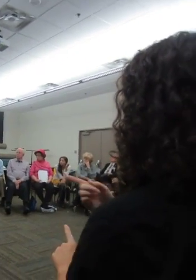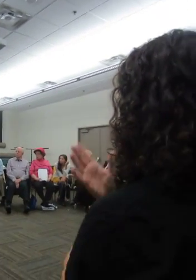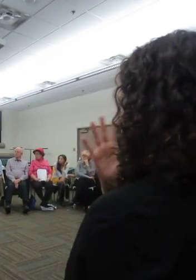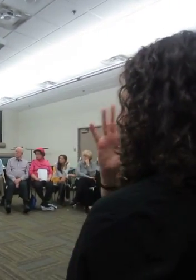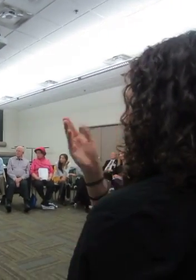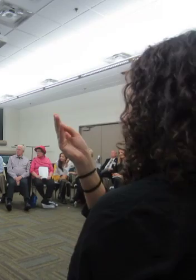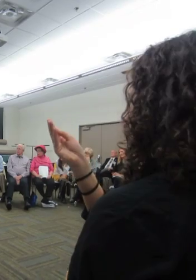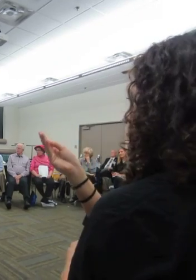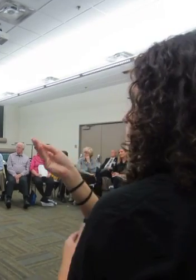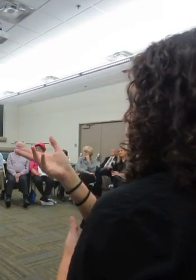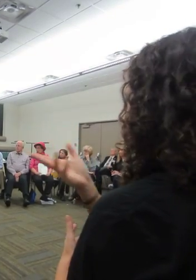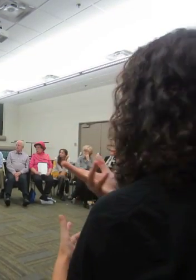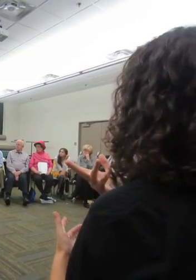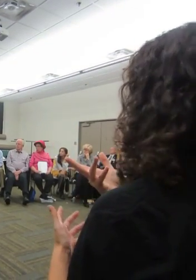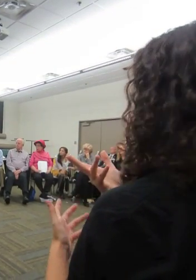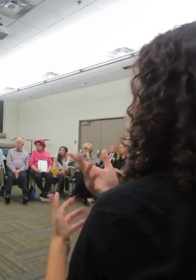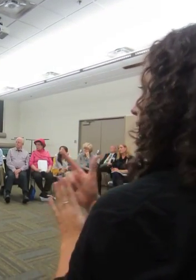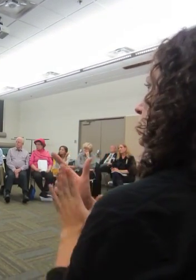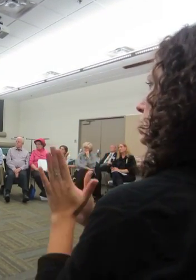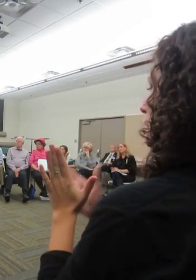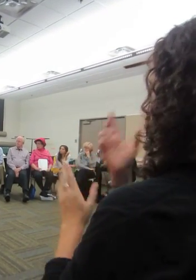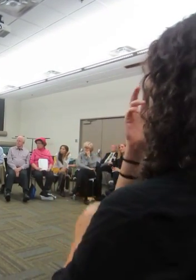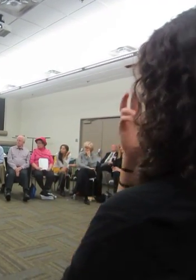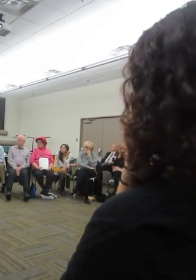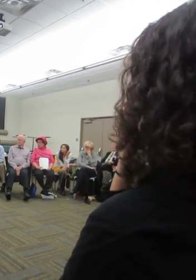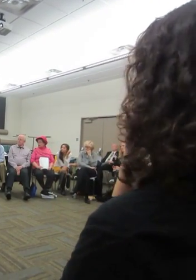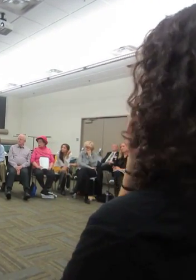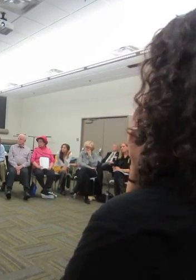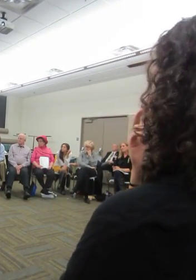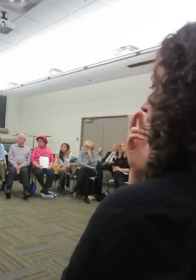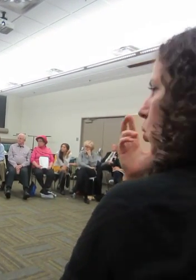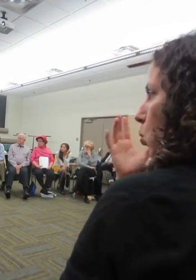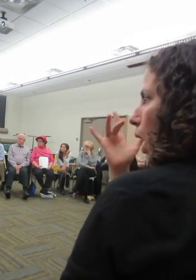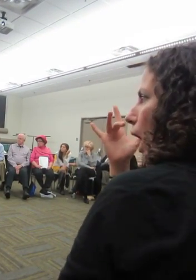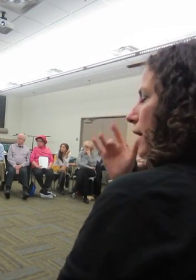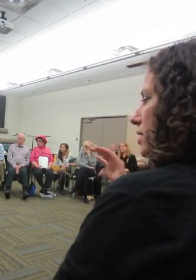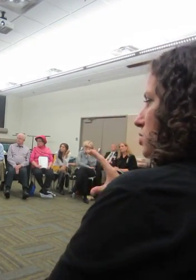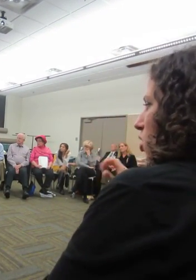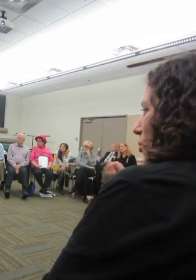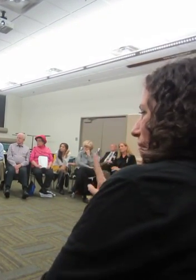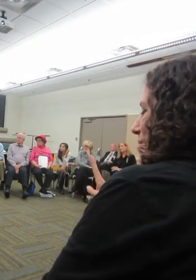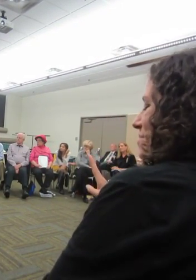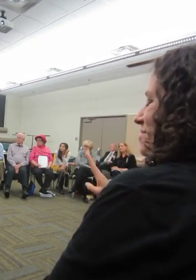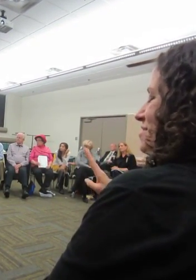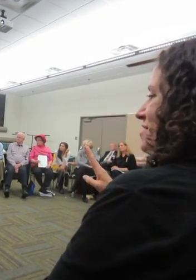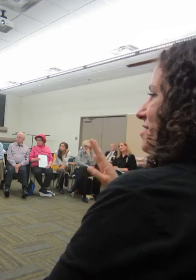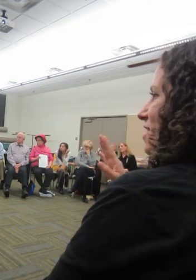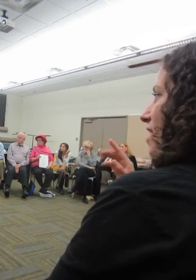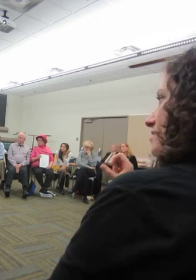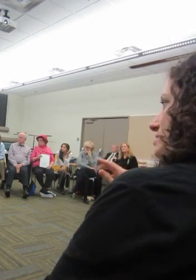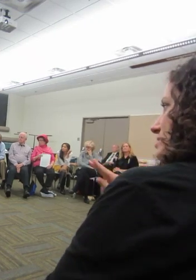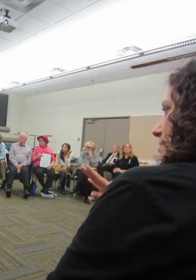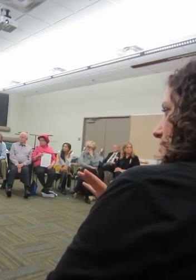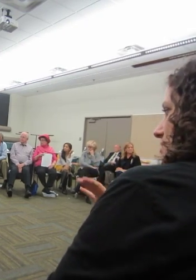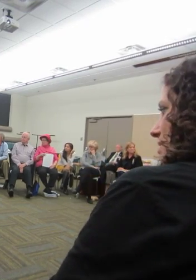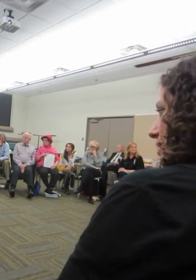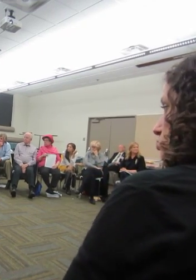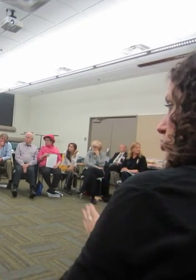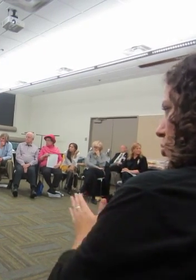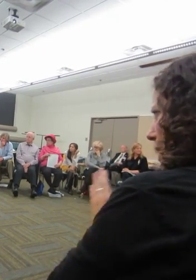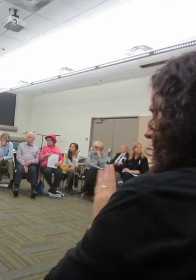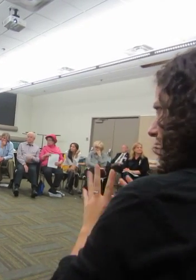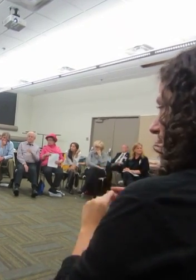legal opinion as to why COAB and its subcommittees are required to meet